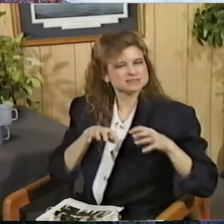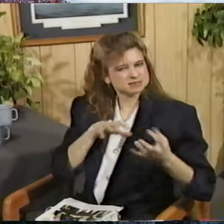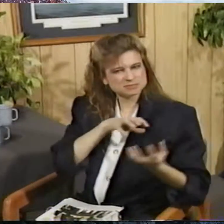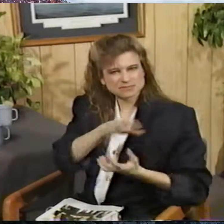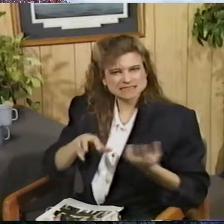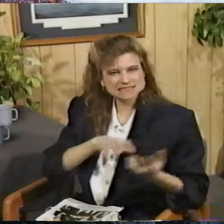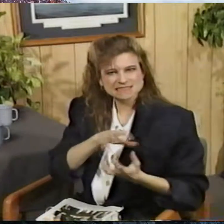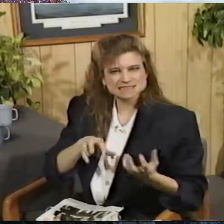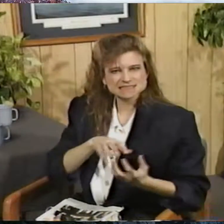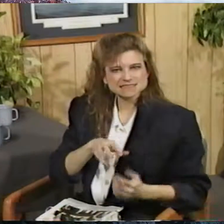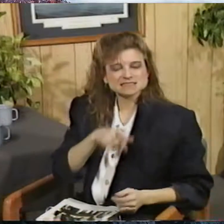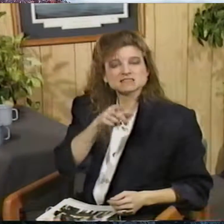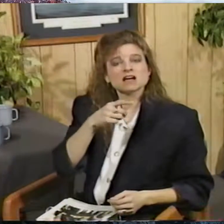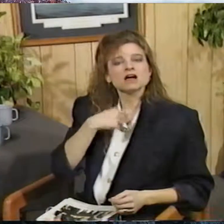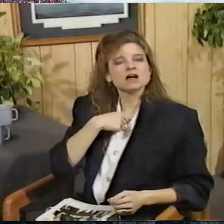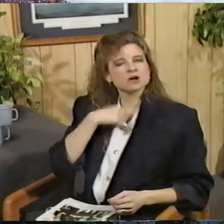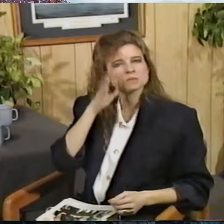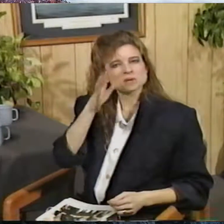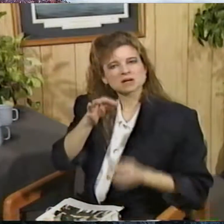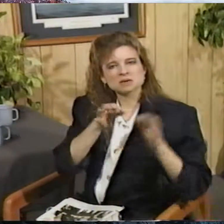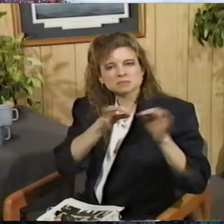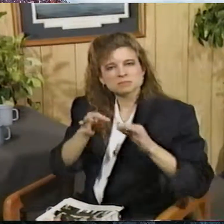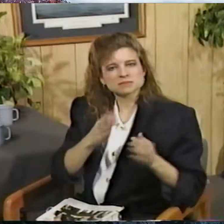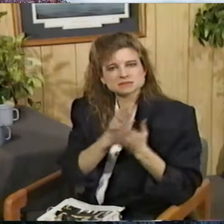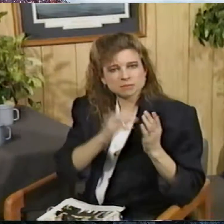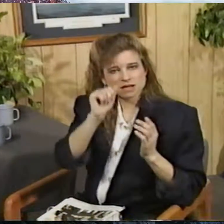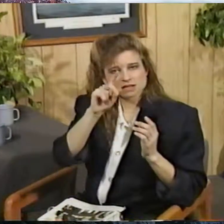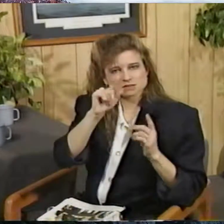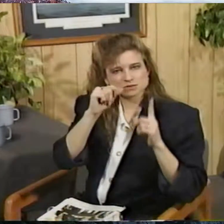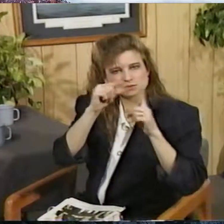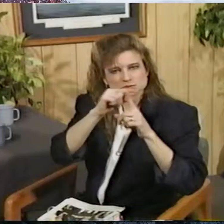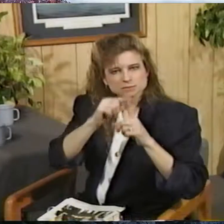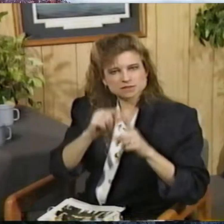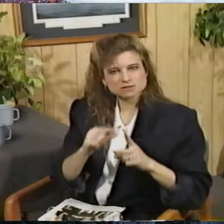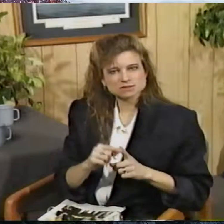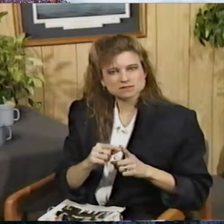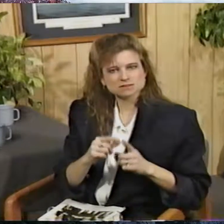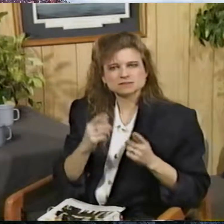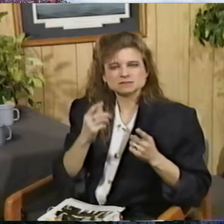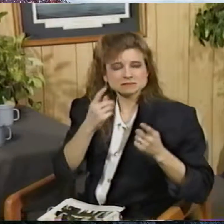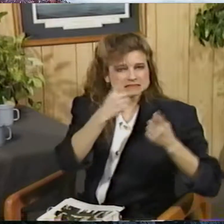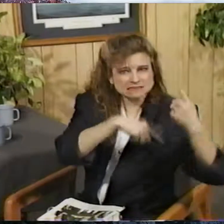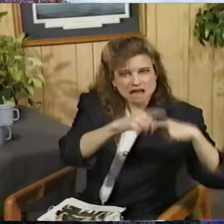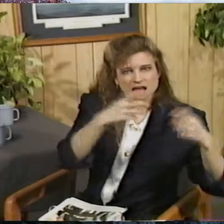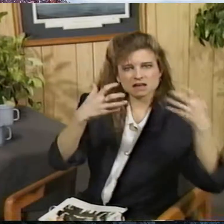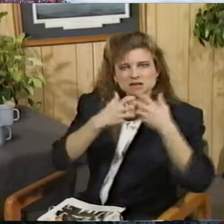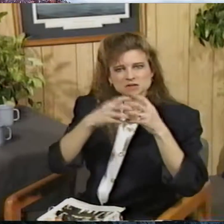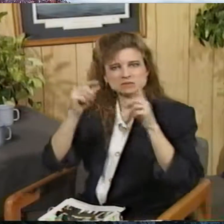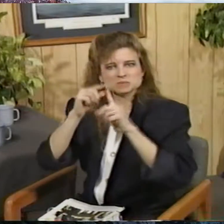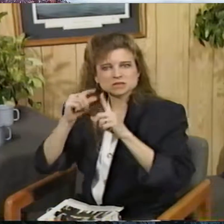And I open the door to the community as well, so they can come and socialize with us.